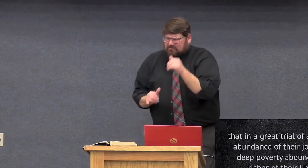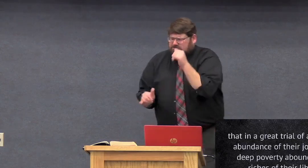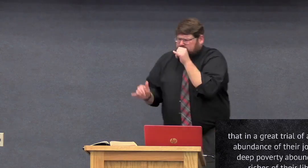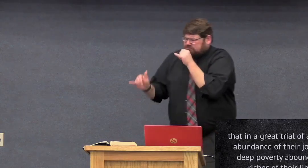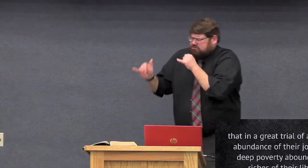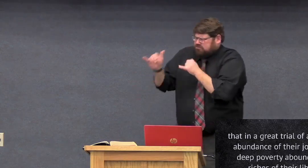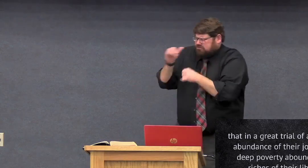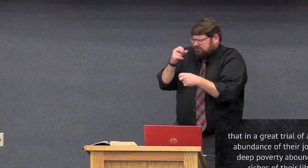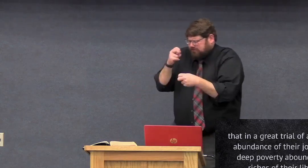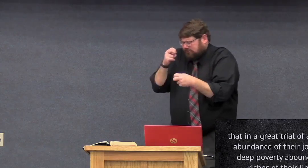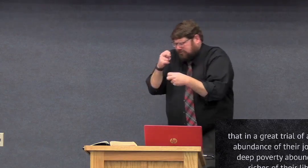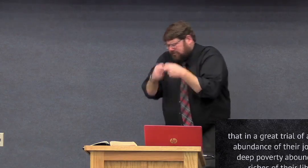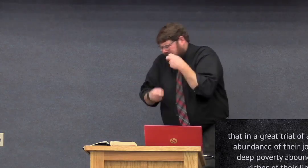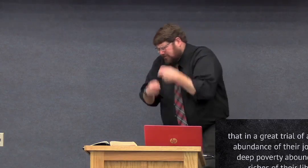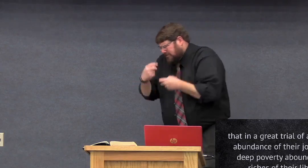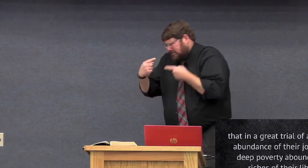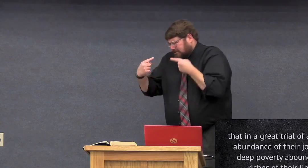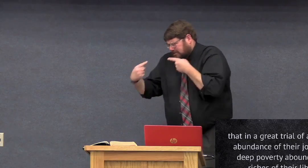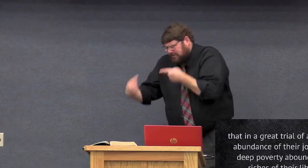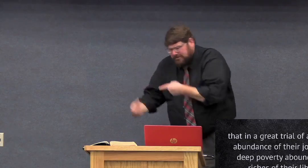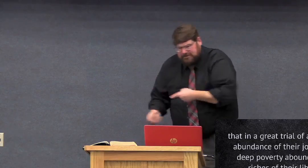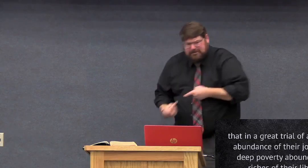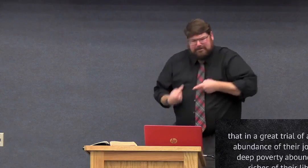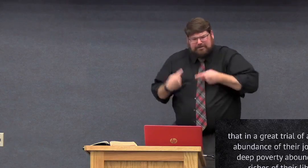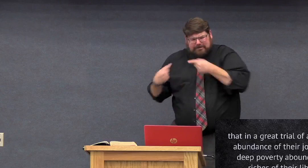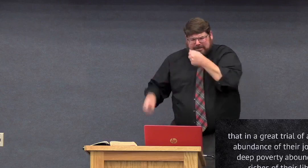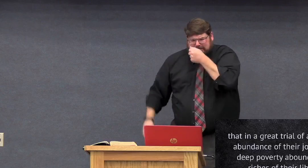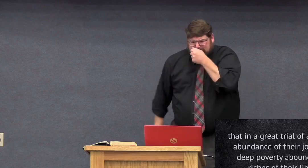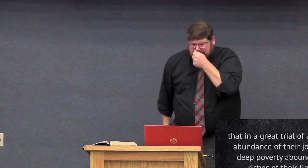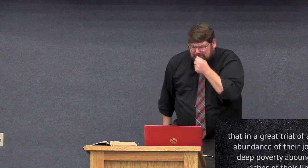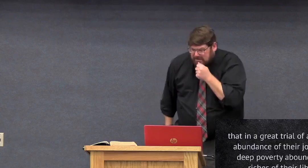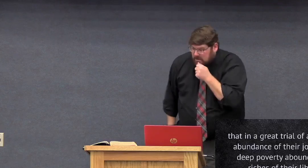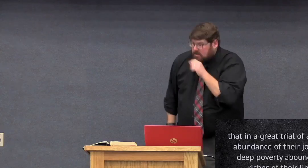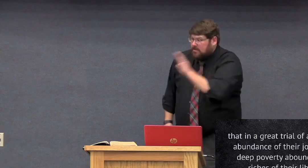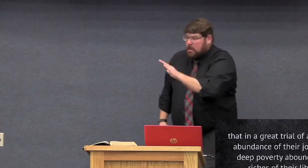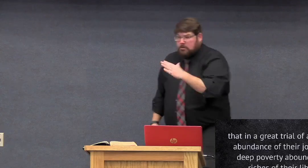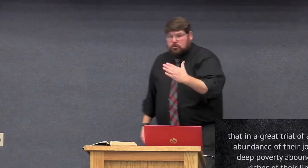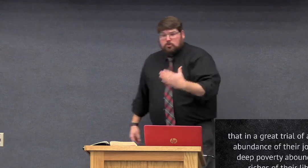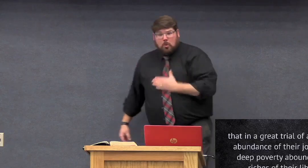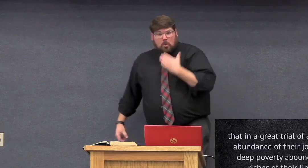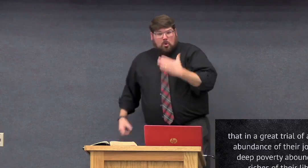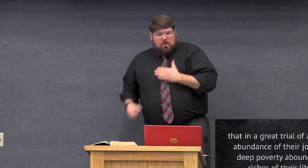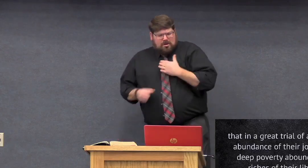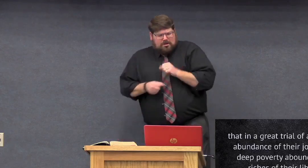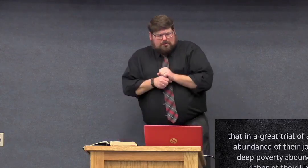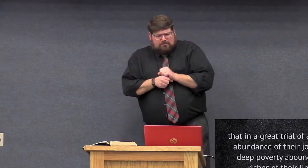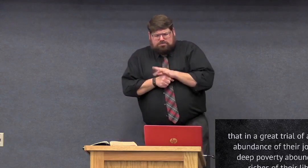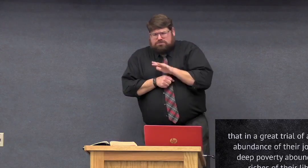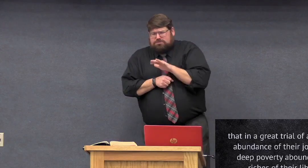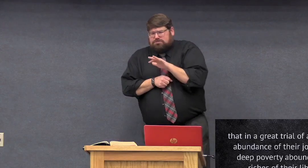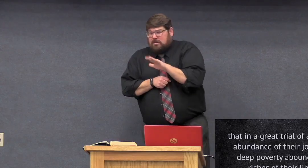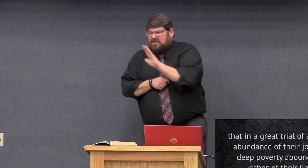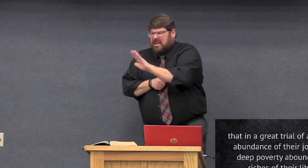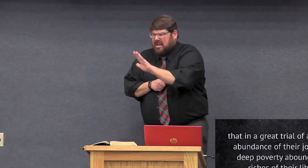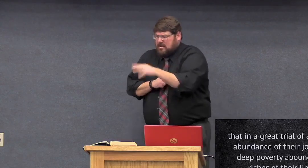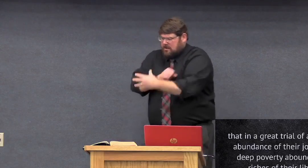that in a great trial of affliction, the abundance of their joy and their